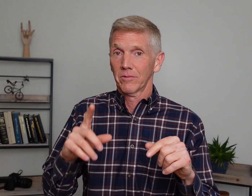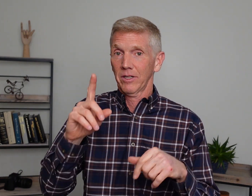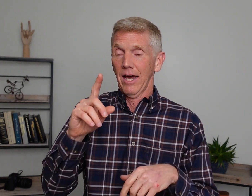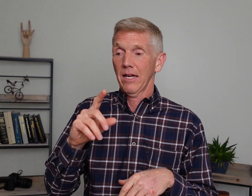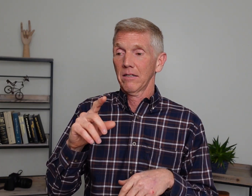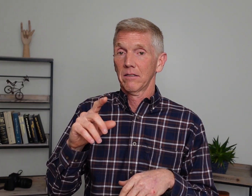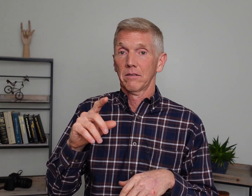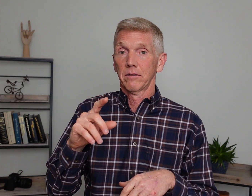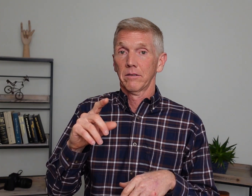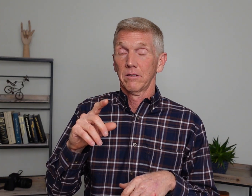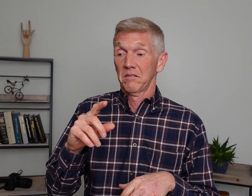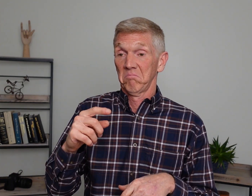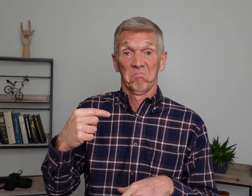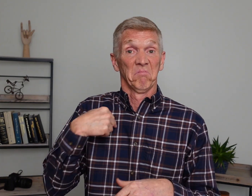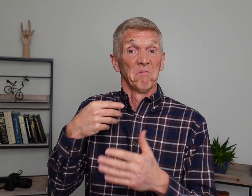Okay?